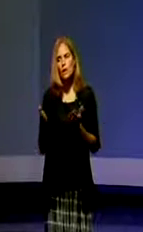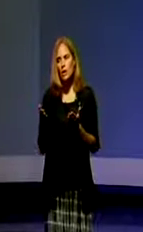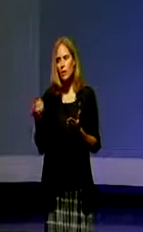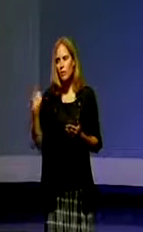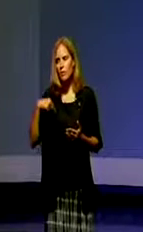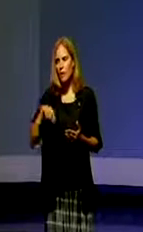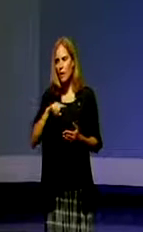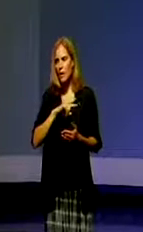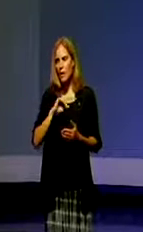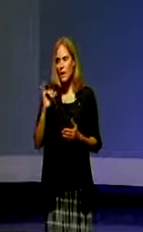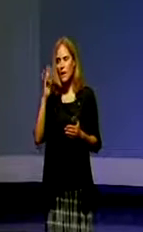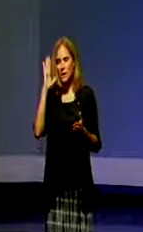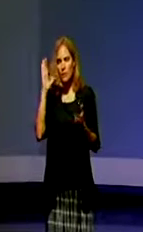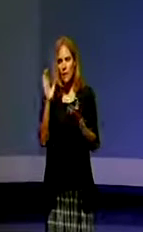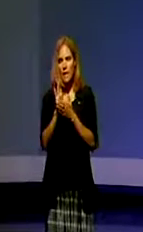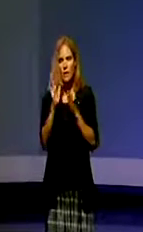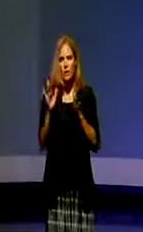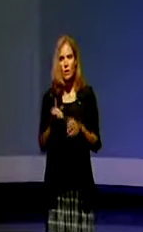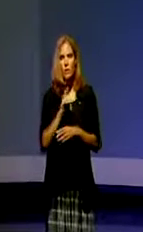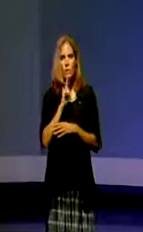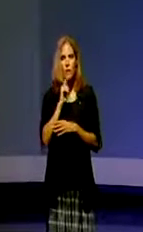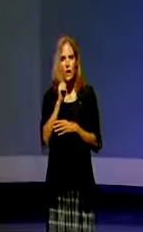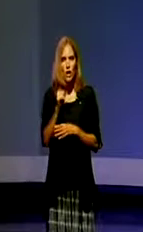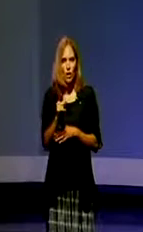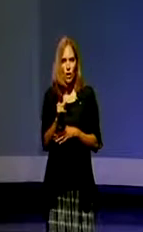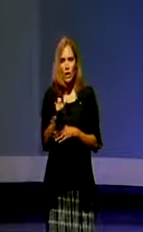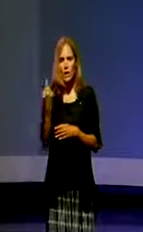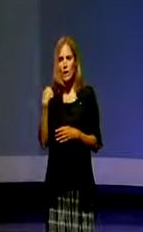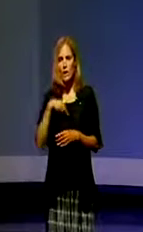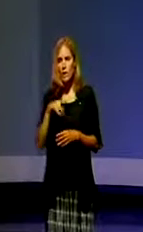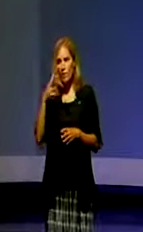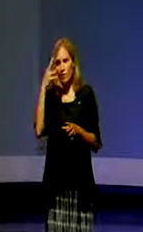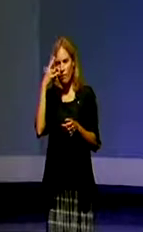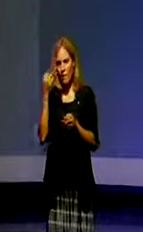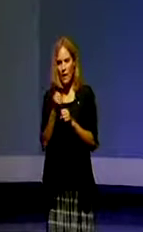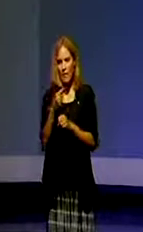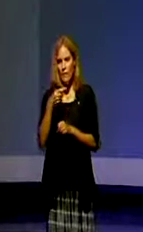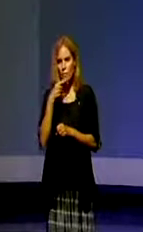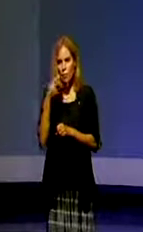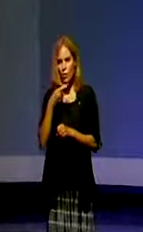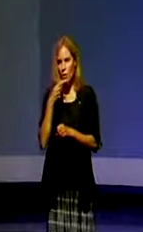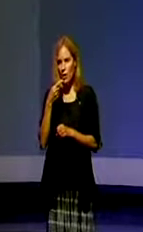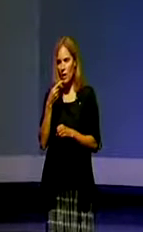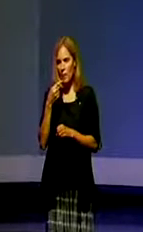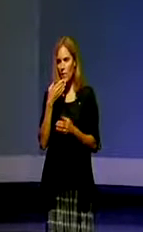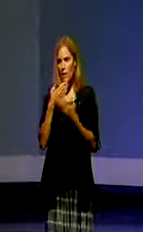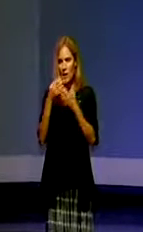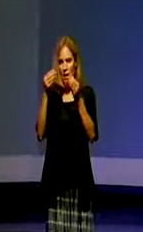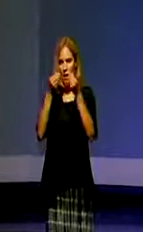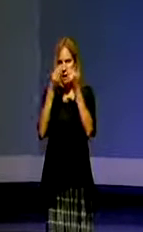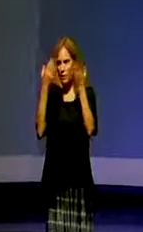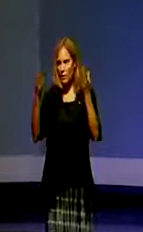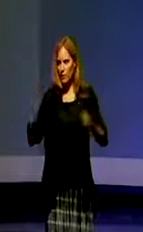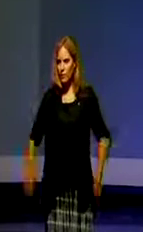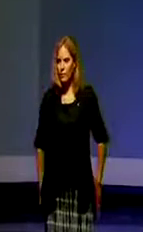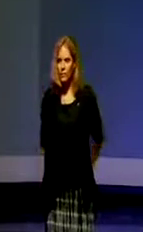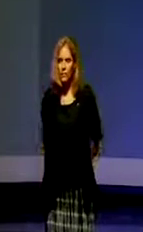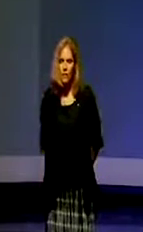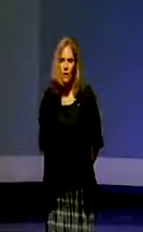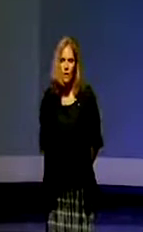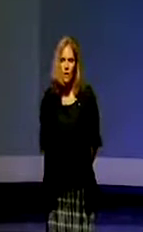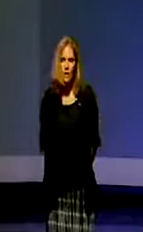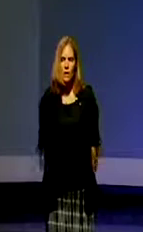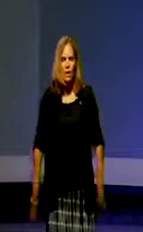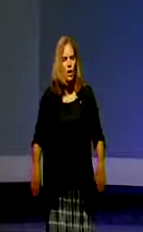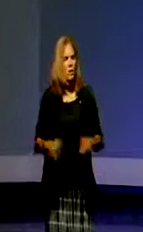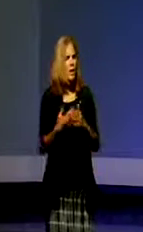us as believers to make sure that we faithfully proclaim the gospel. So how do we apply this? How do